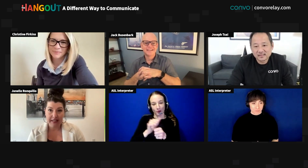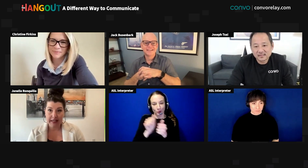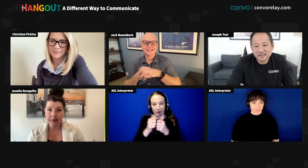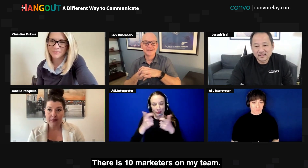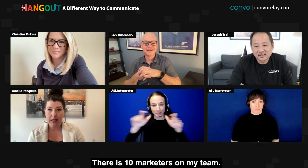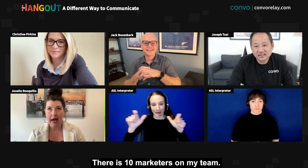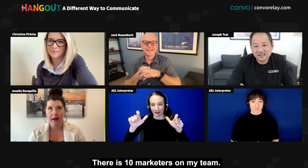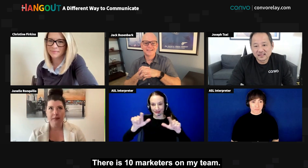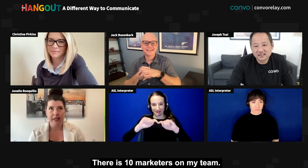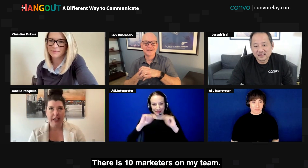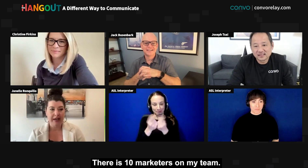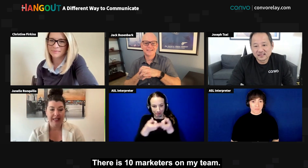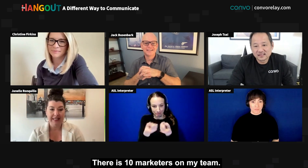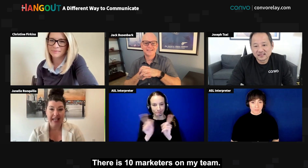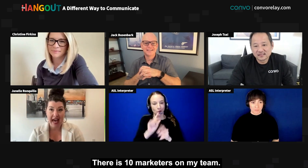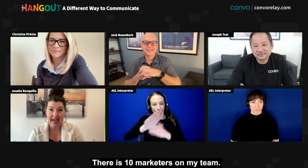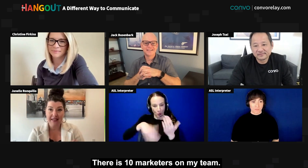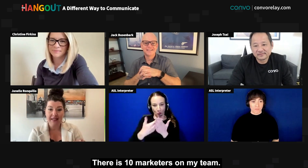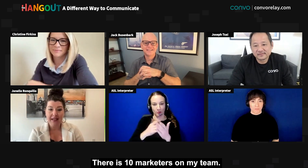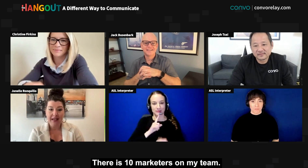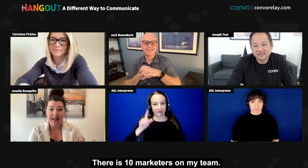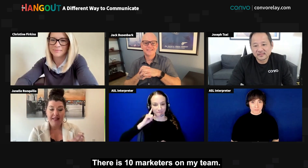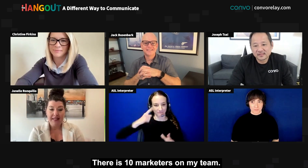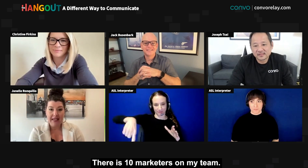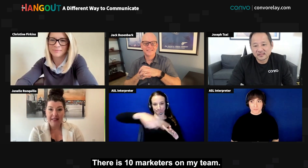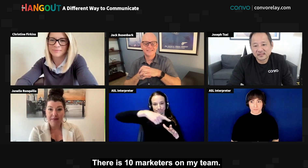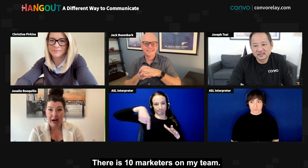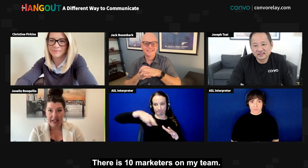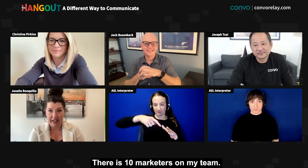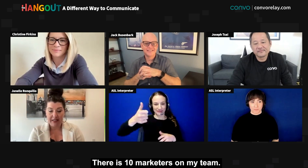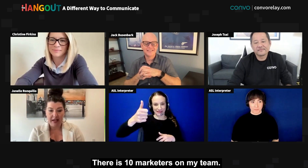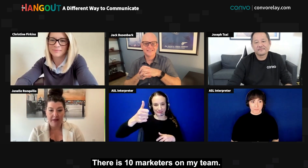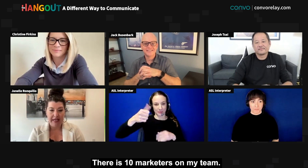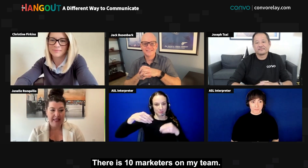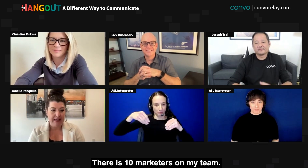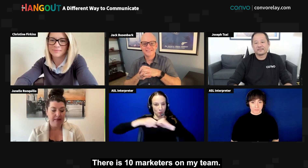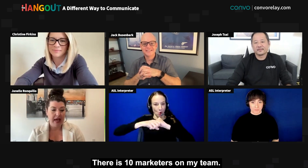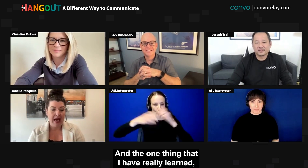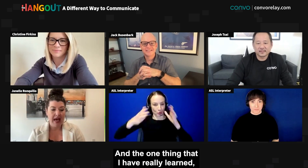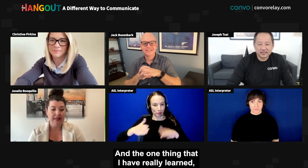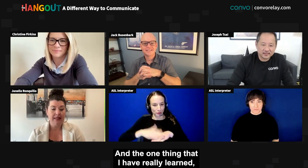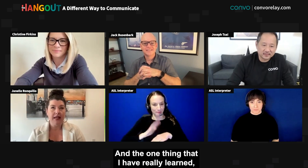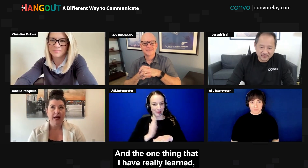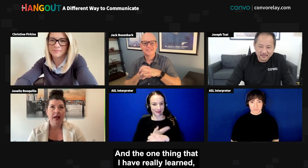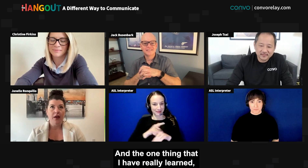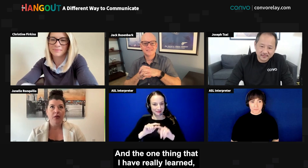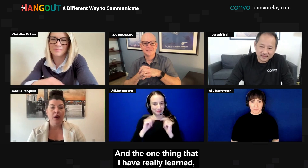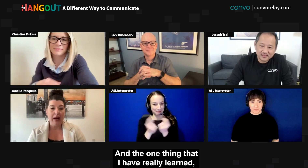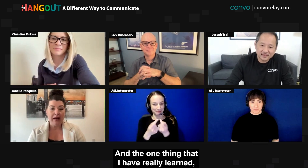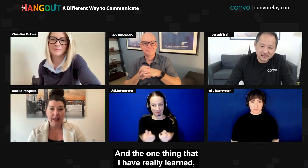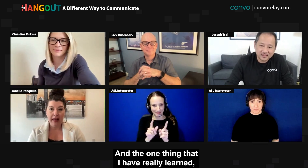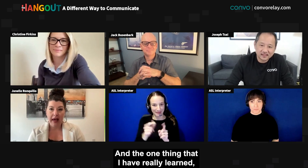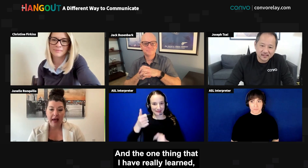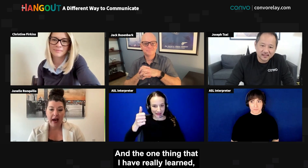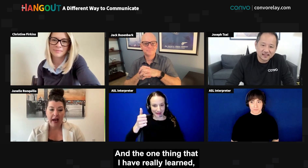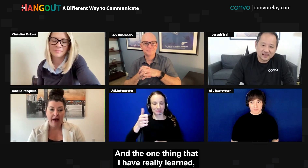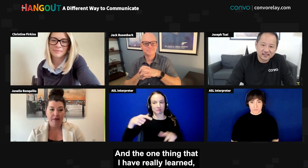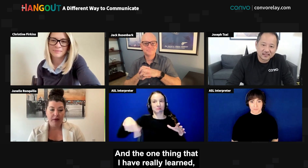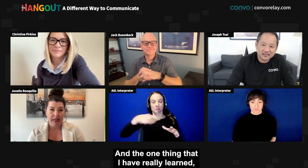team. There is 10 marketers on my team. And the one thing that I have really